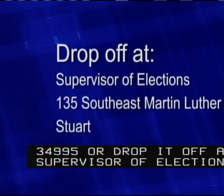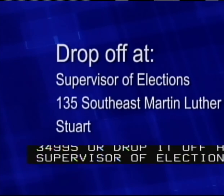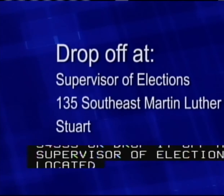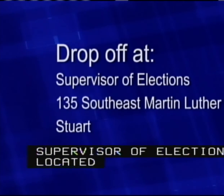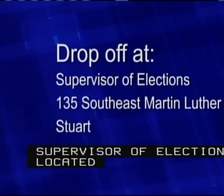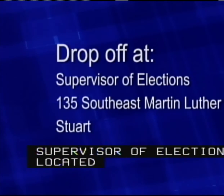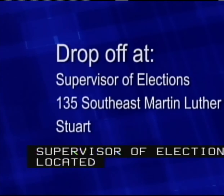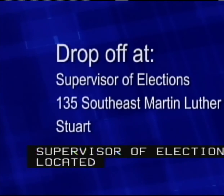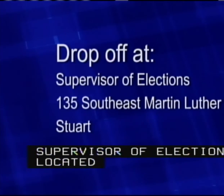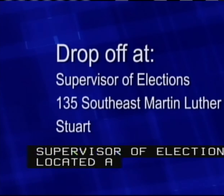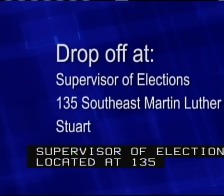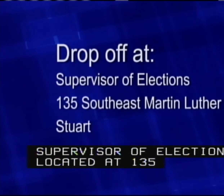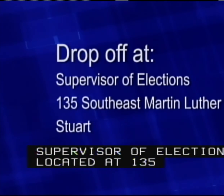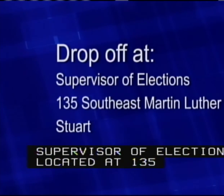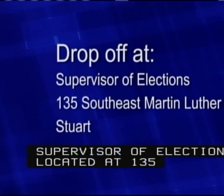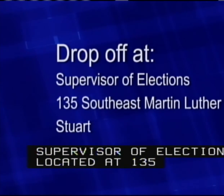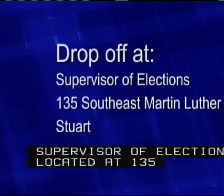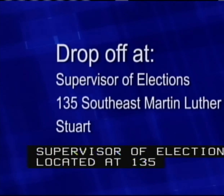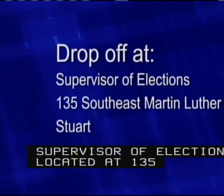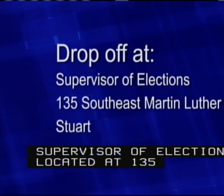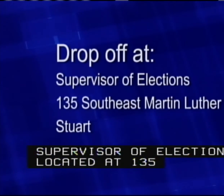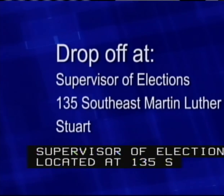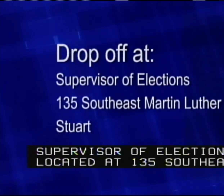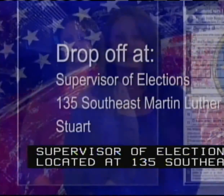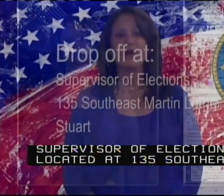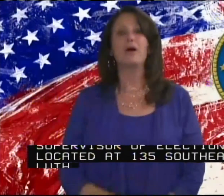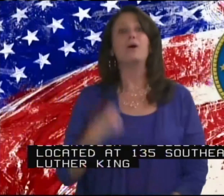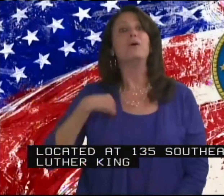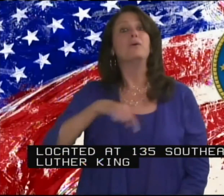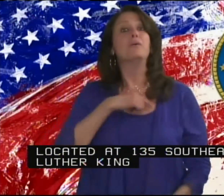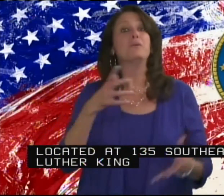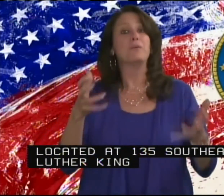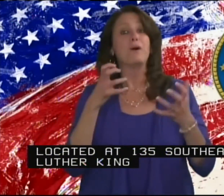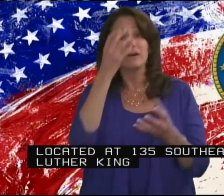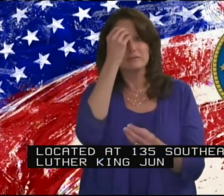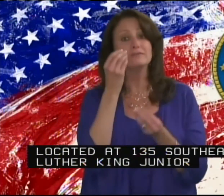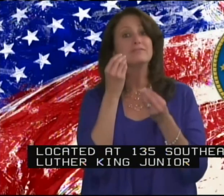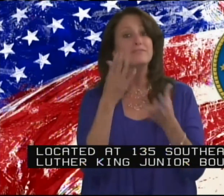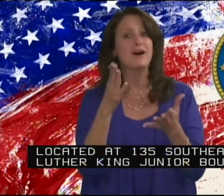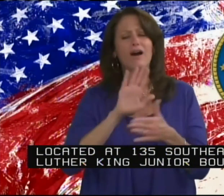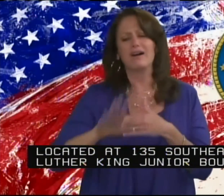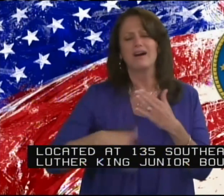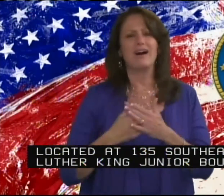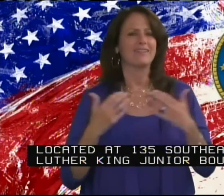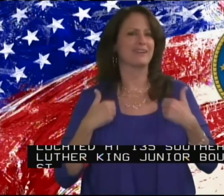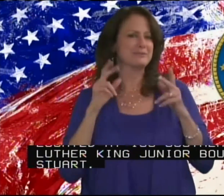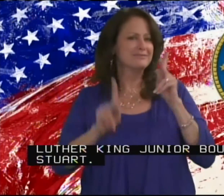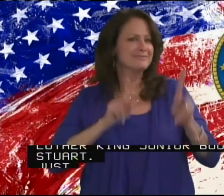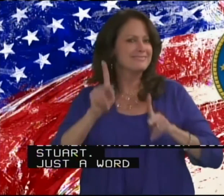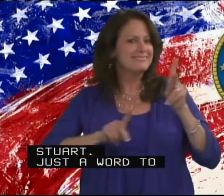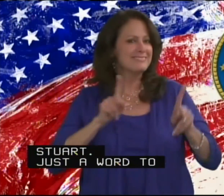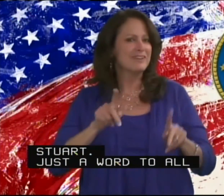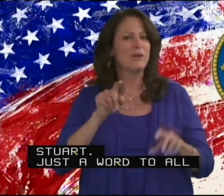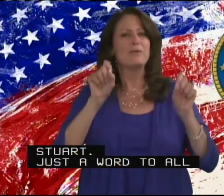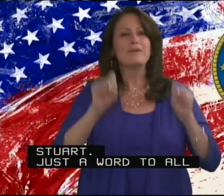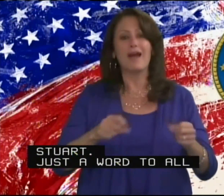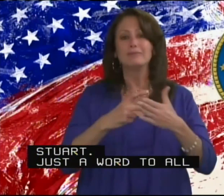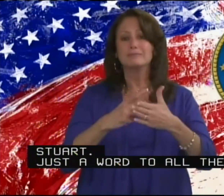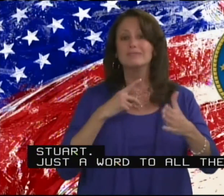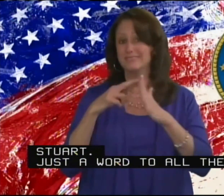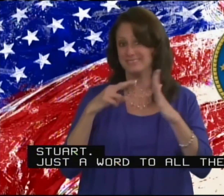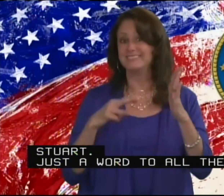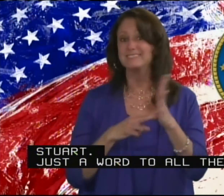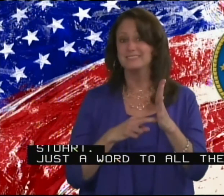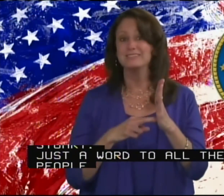Martin Luther King Jr. Boulevard in Stuart. Just a word to all the young people. You can